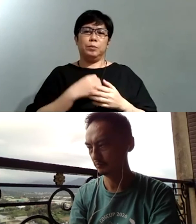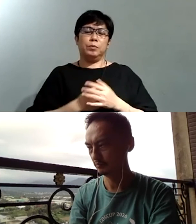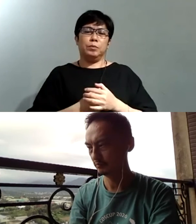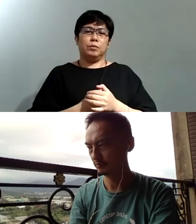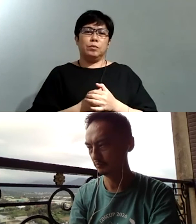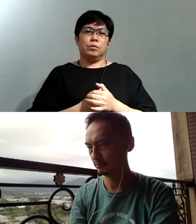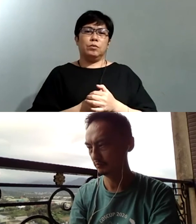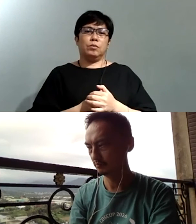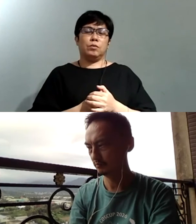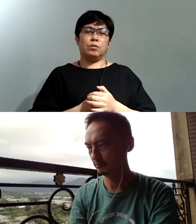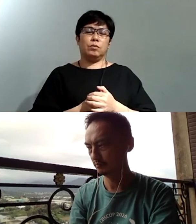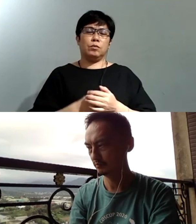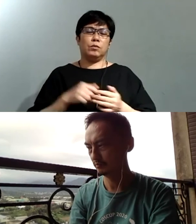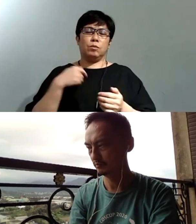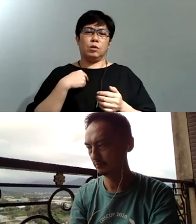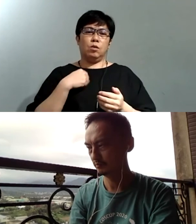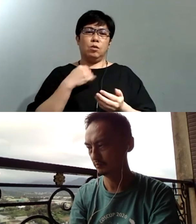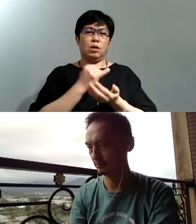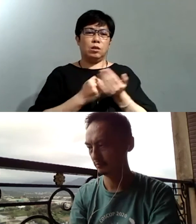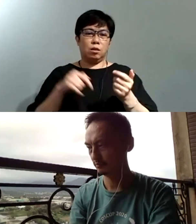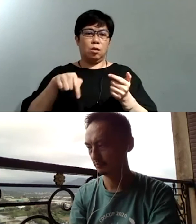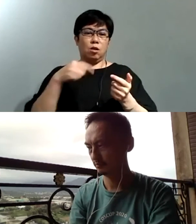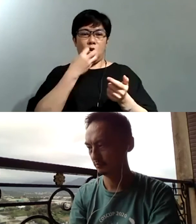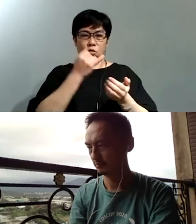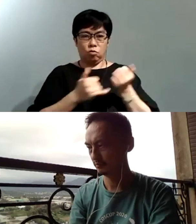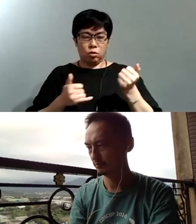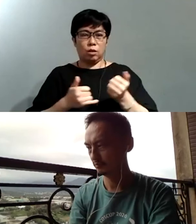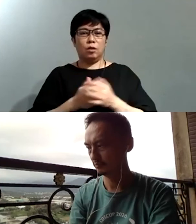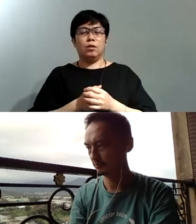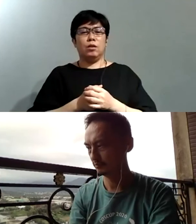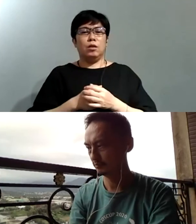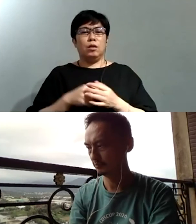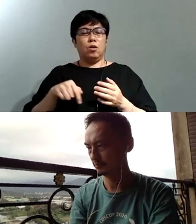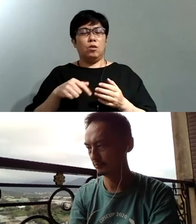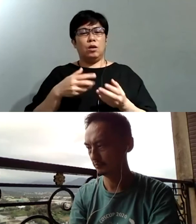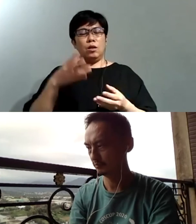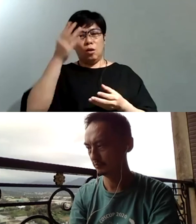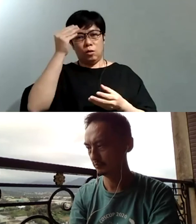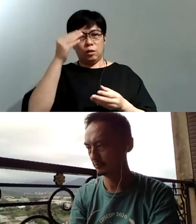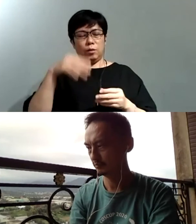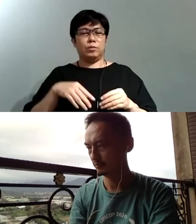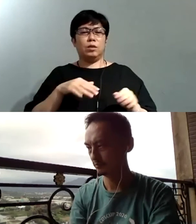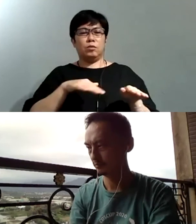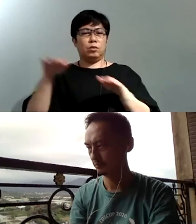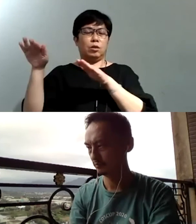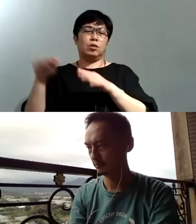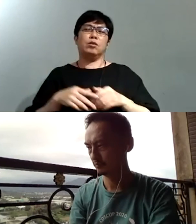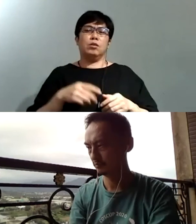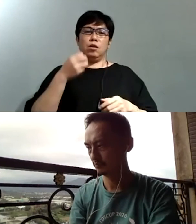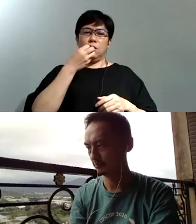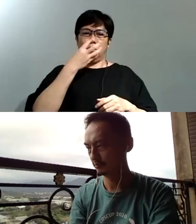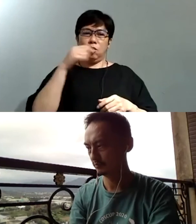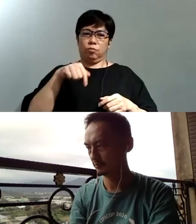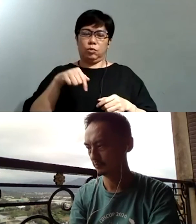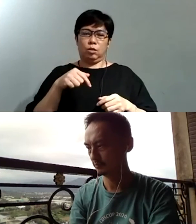was born in Hong Kong. I was raised and grew up in Hong Kong. I was educated in Hong Kong, and for the last 60 years,